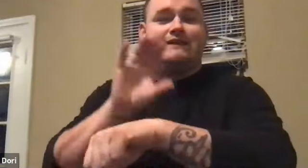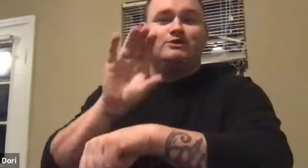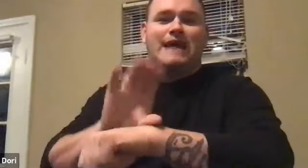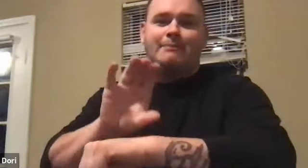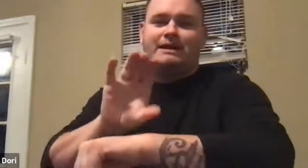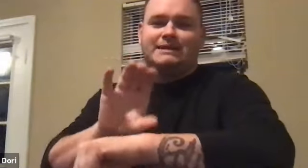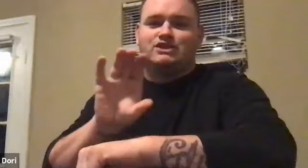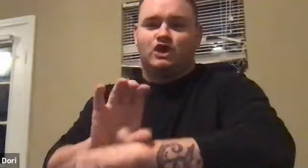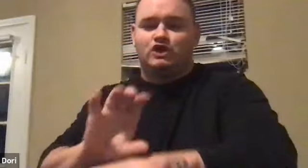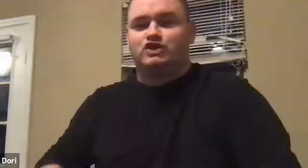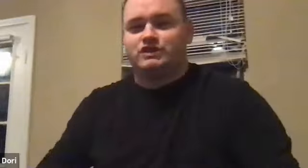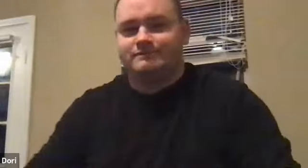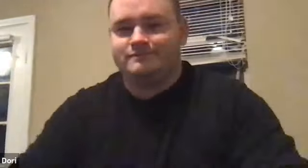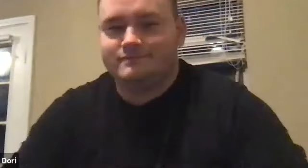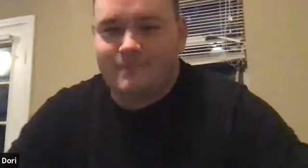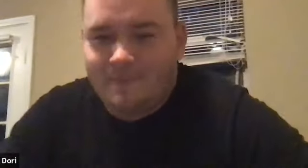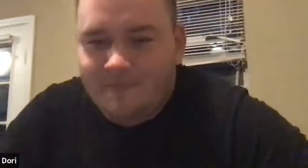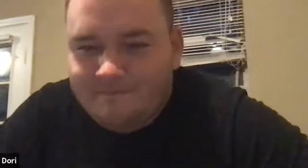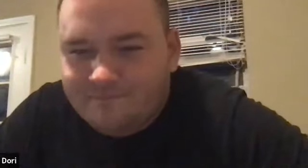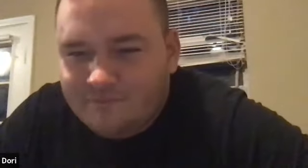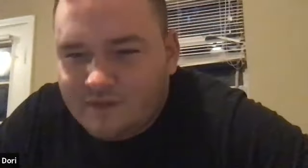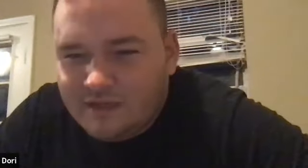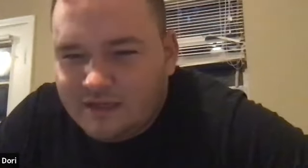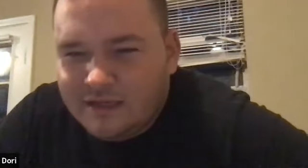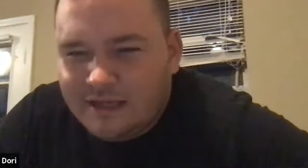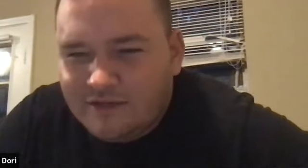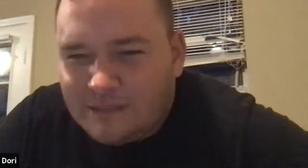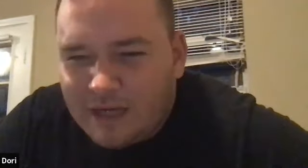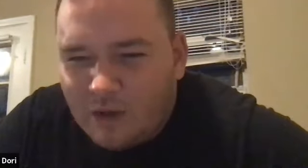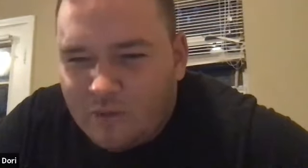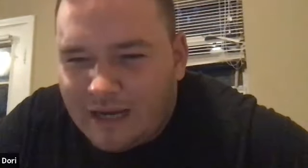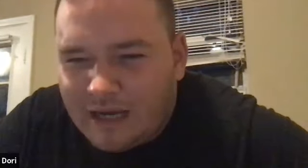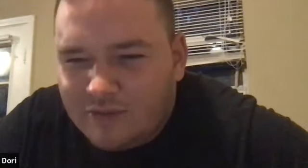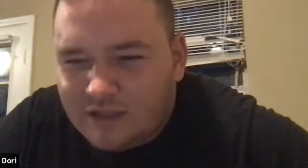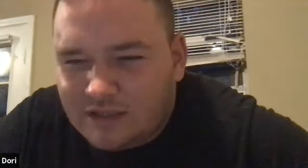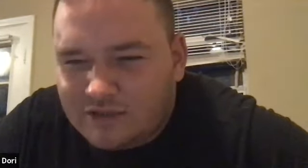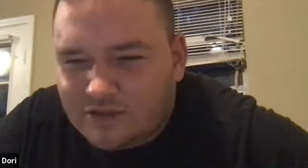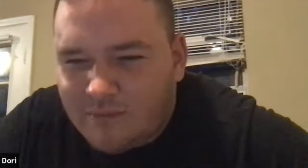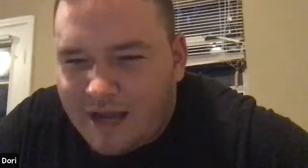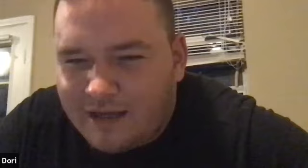you tap it, it means church. Oh, Every time I lower my eyebrows, I look so mad